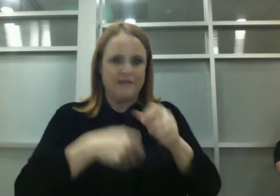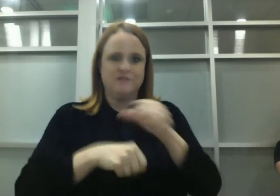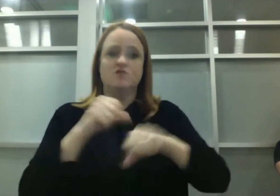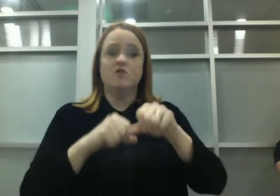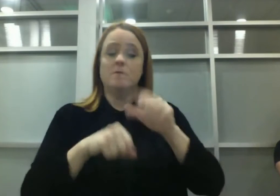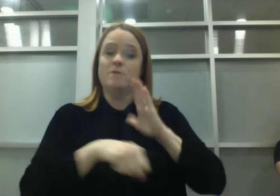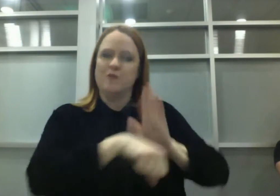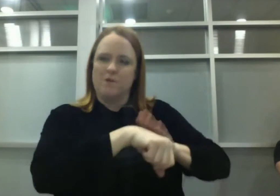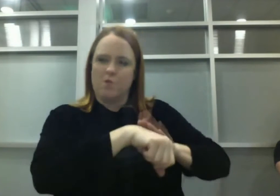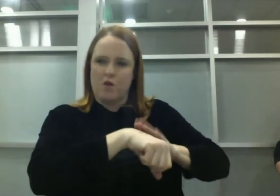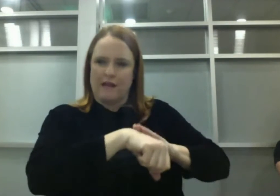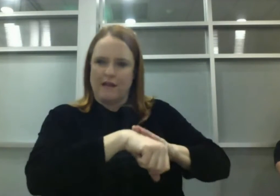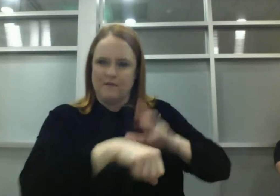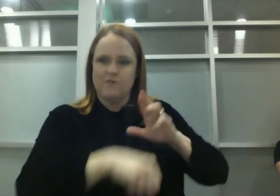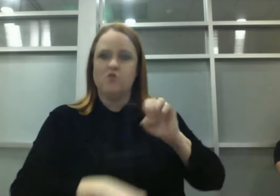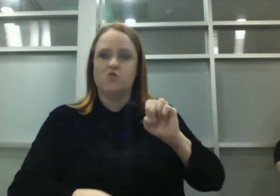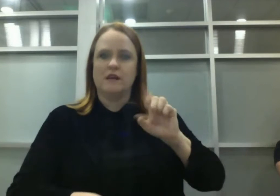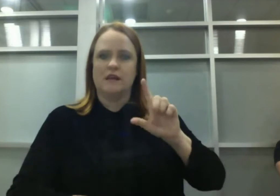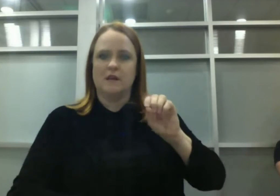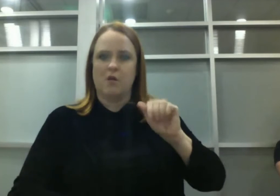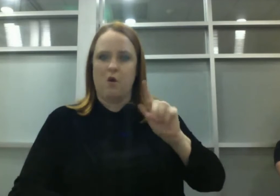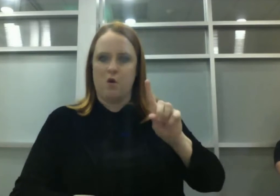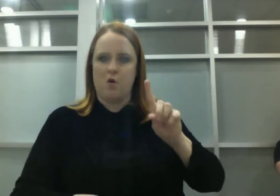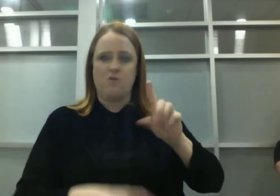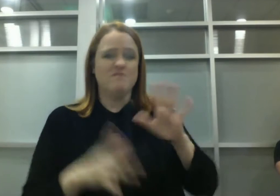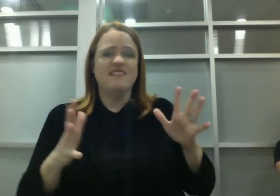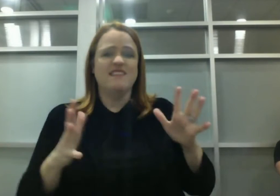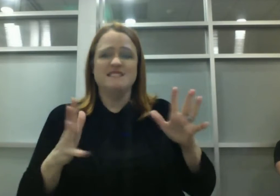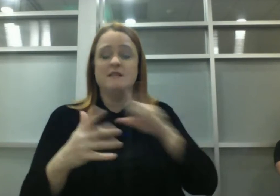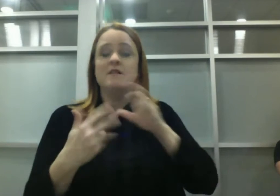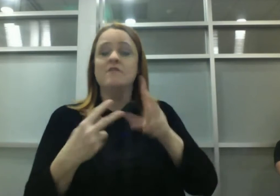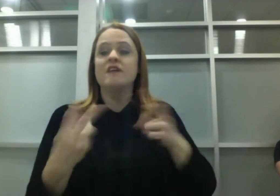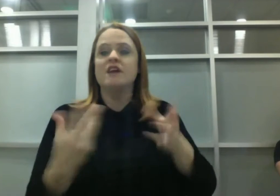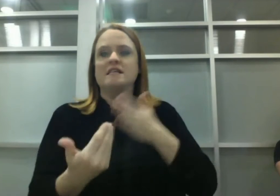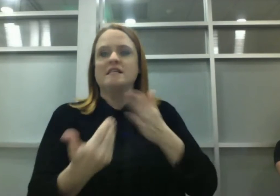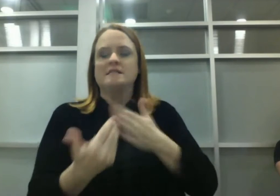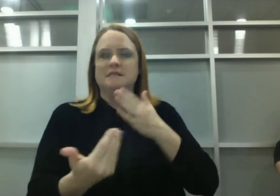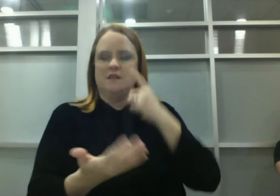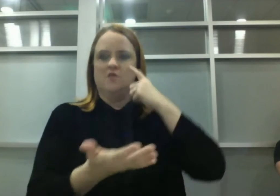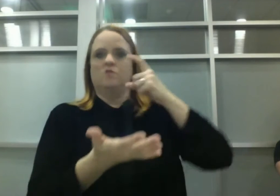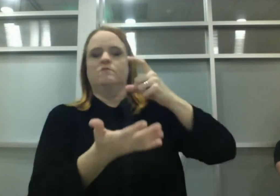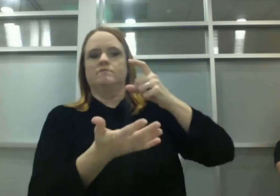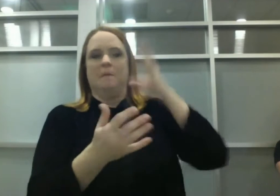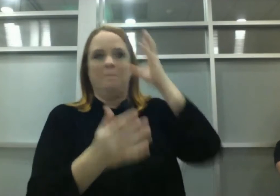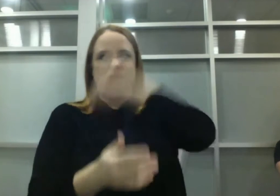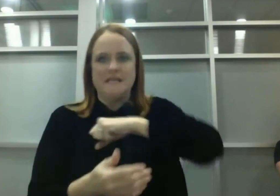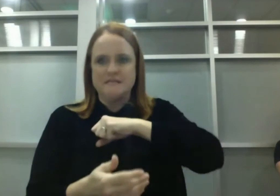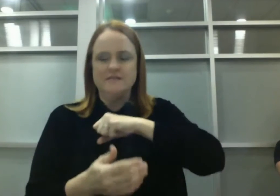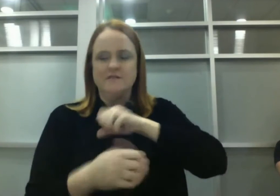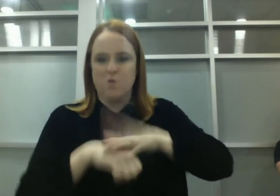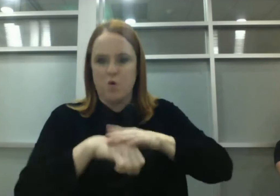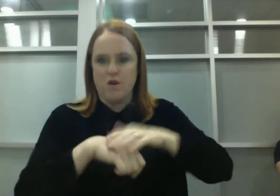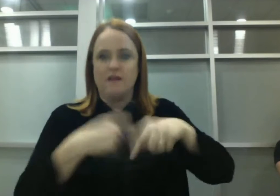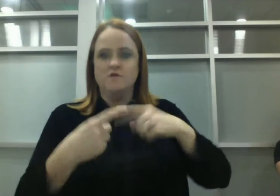reloaded, but that's it. I mean, it's very easy to miss the warnings when you compile. True. Because mix compile by default, the warnings appear,